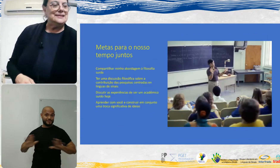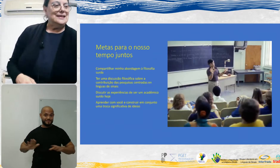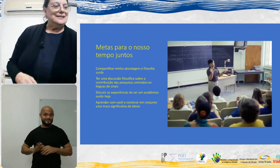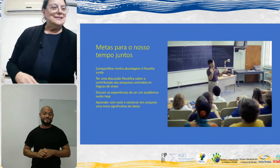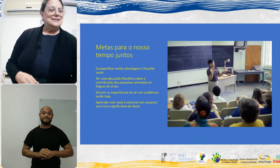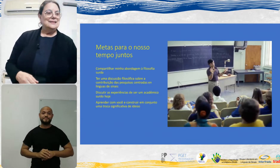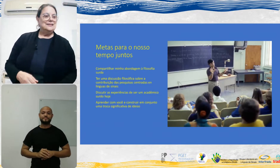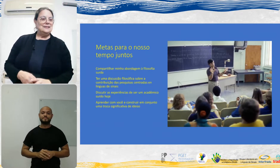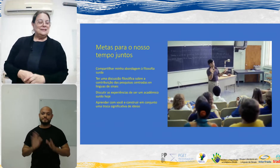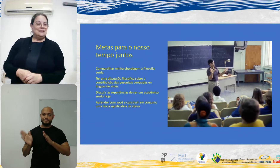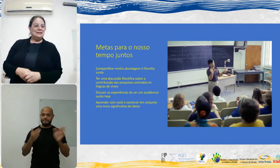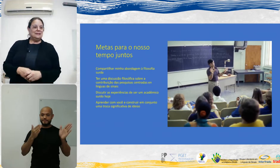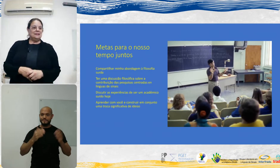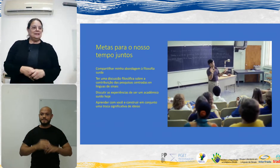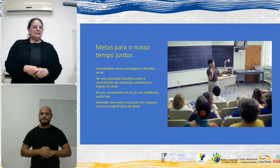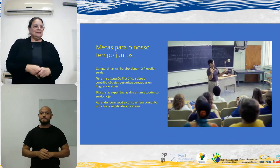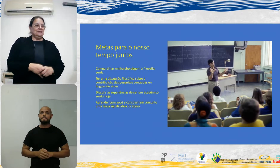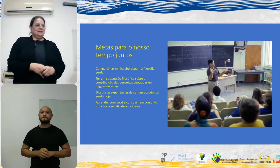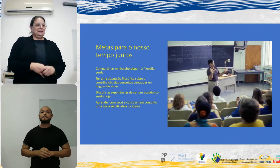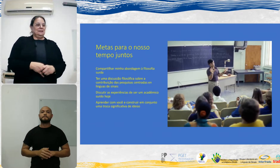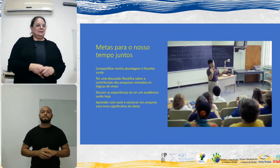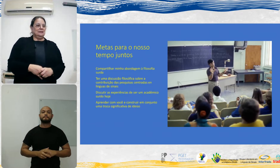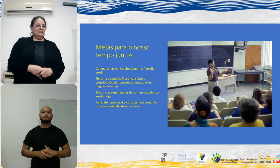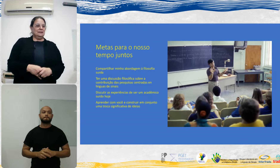Next slide.